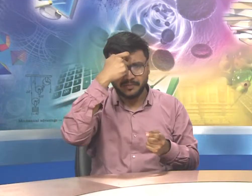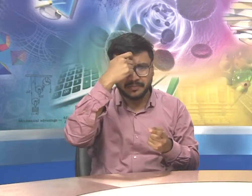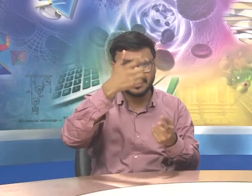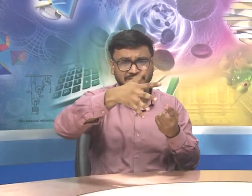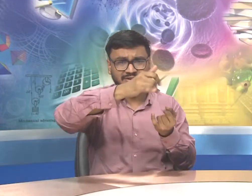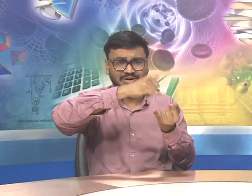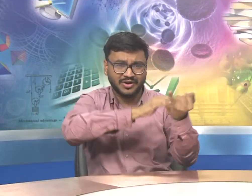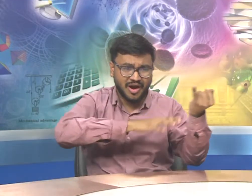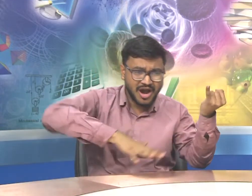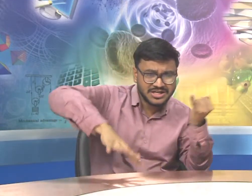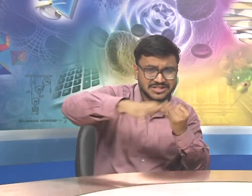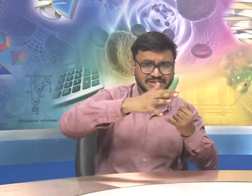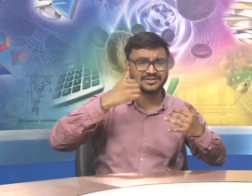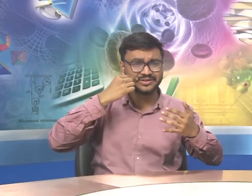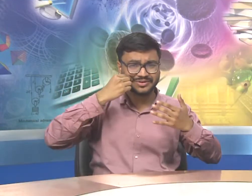which